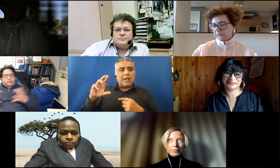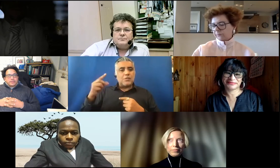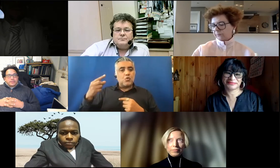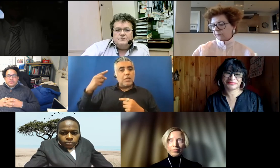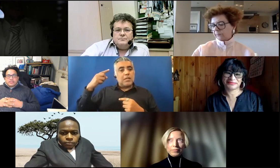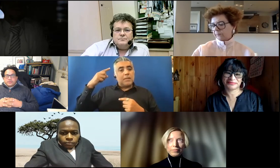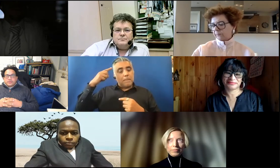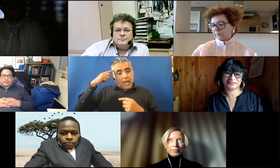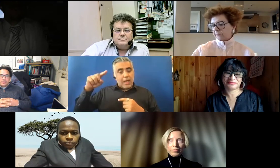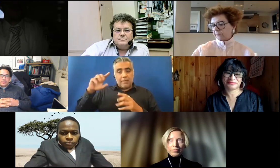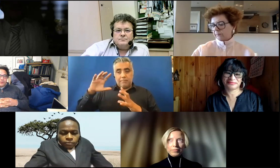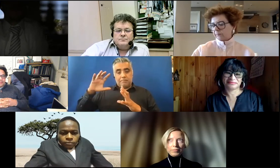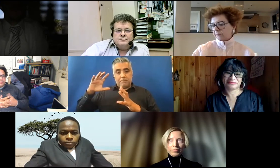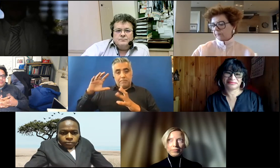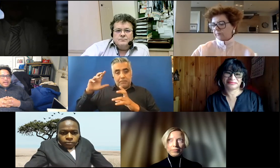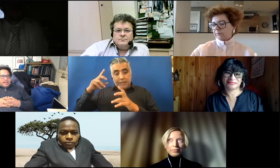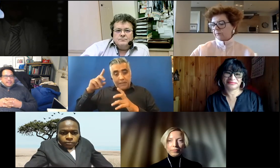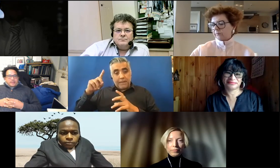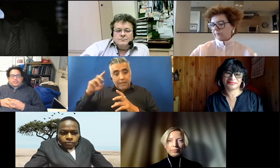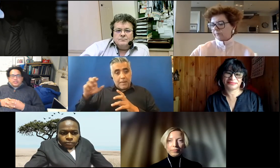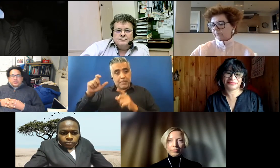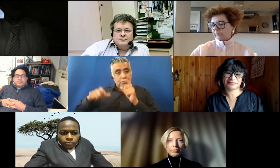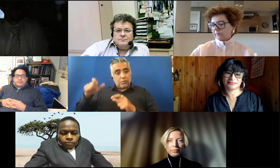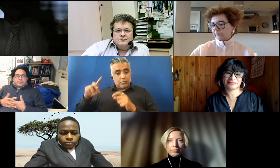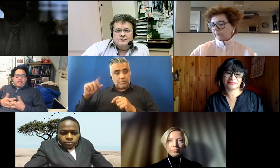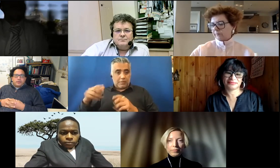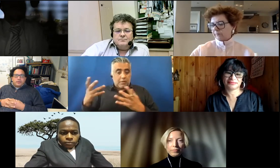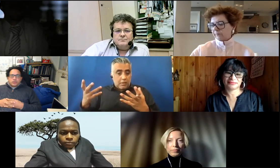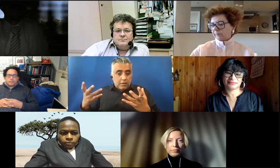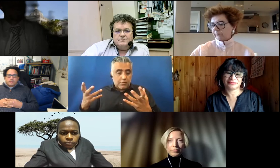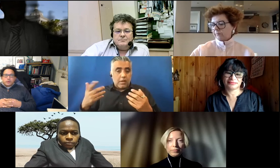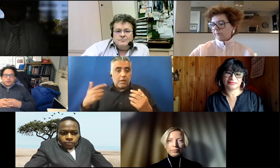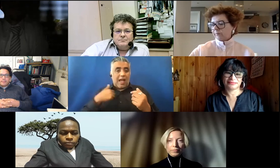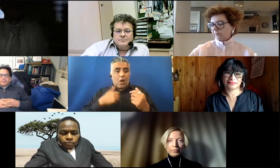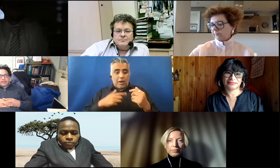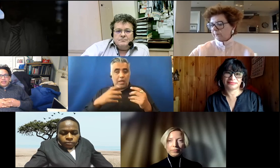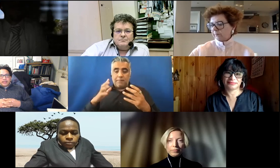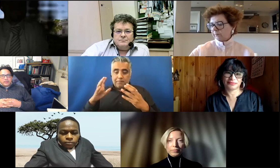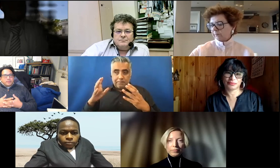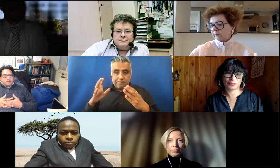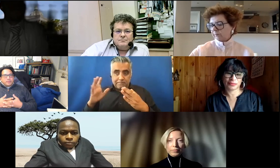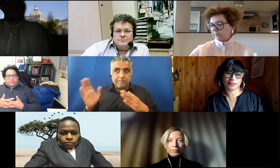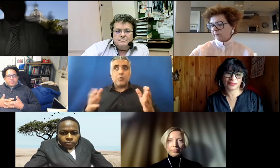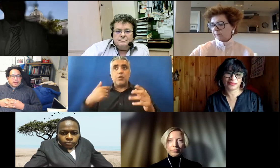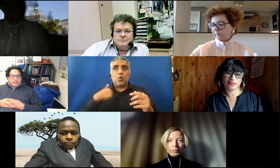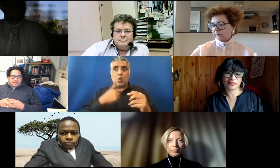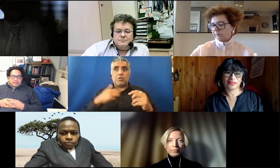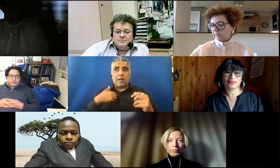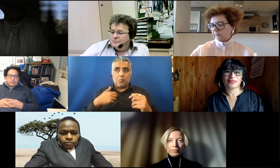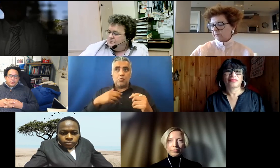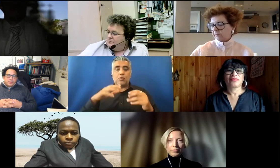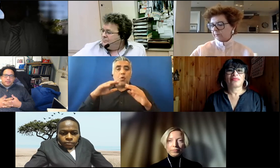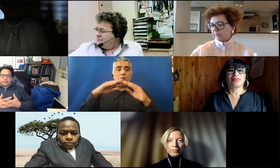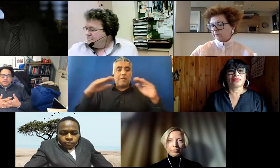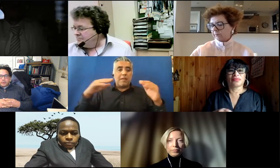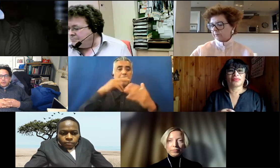different disabilities, for example, and involving them. And that's how we started. But now we've switched to a program where we have both a master level program